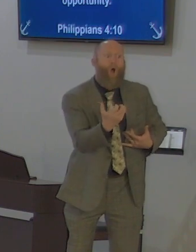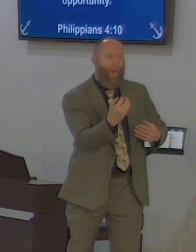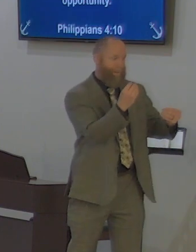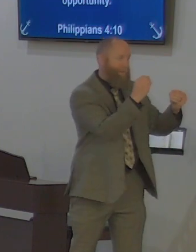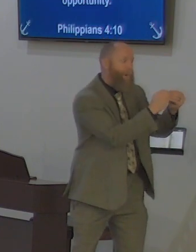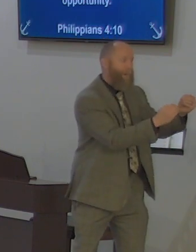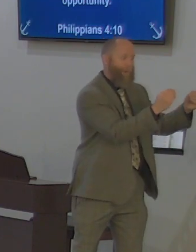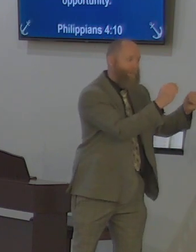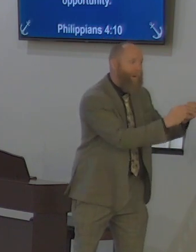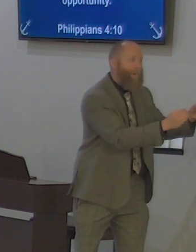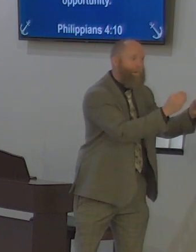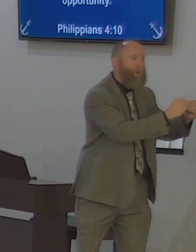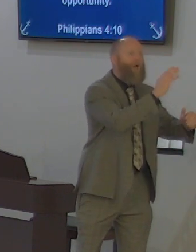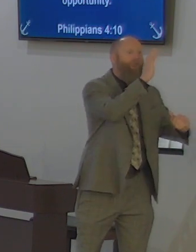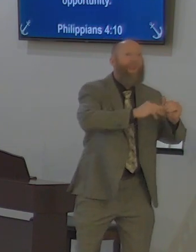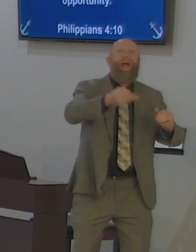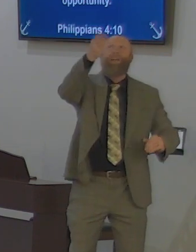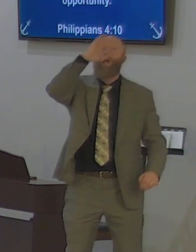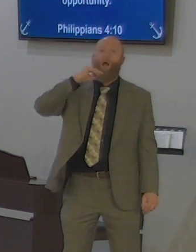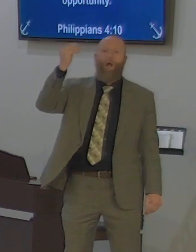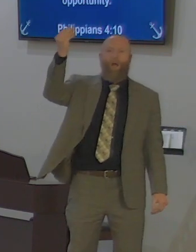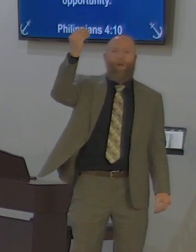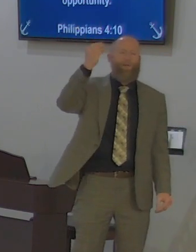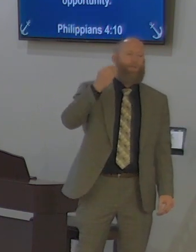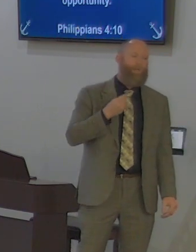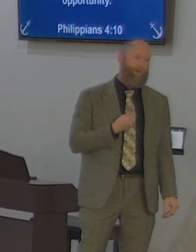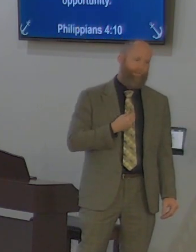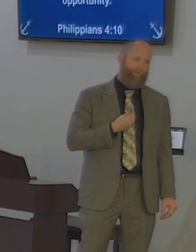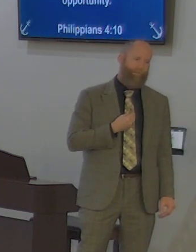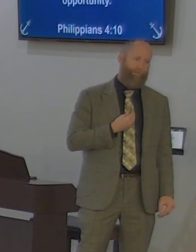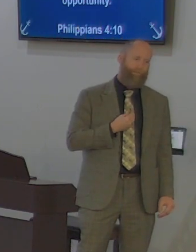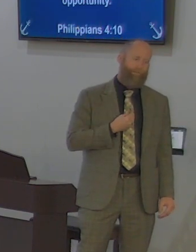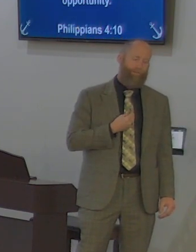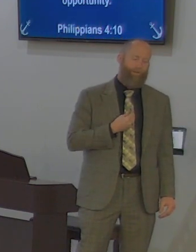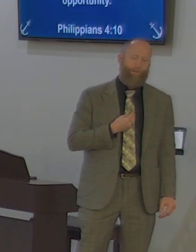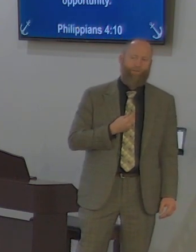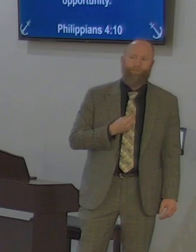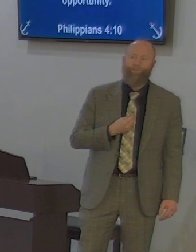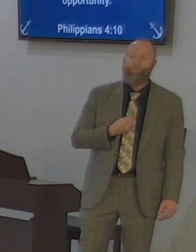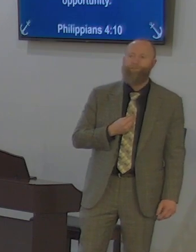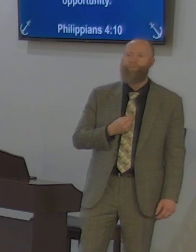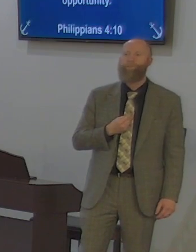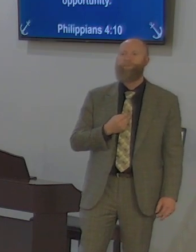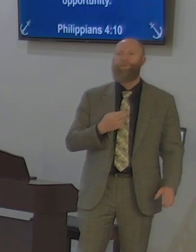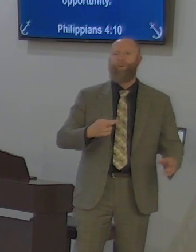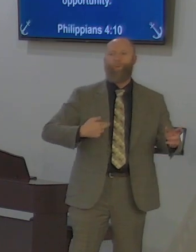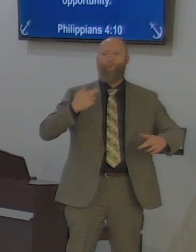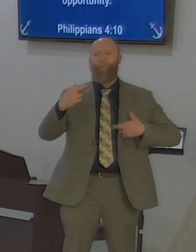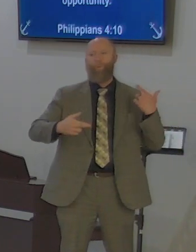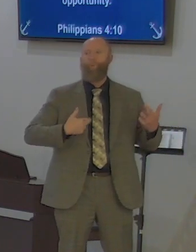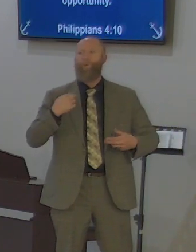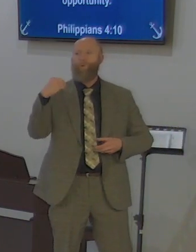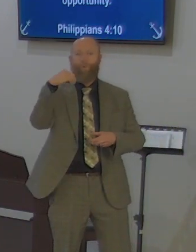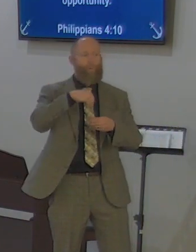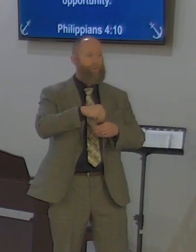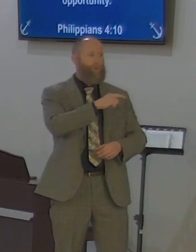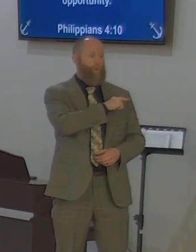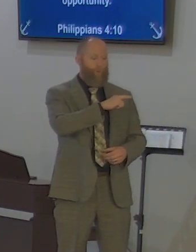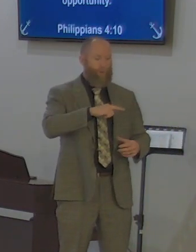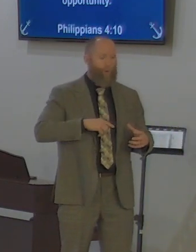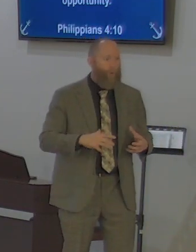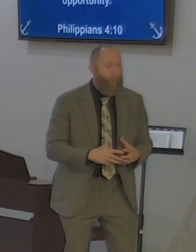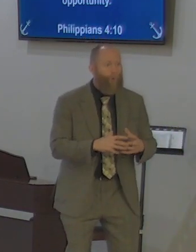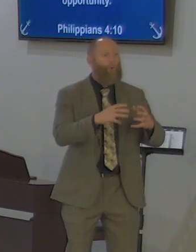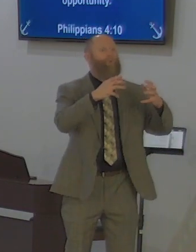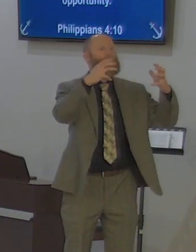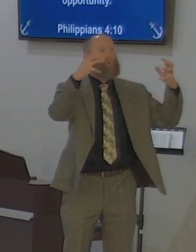these verses, in verse 10, that I rejoiced in the Lord greatly, that now at the last your care of me had flourished again, wherein